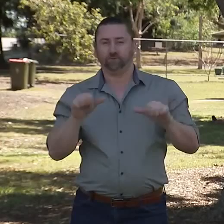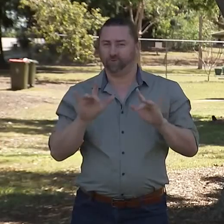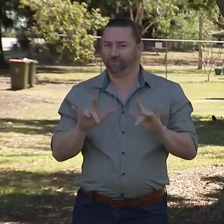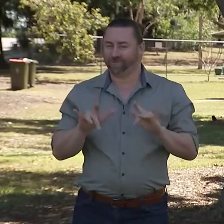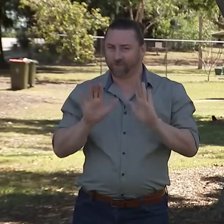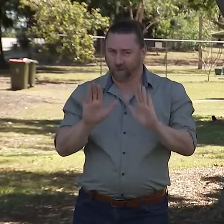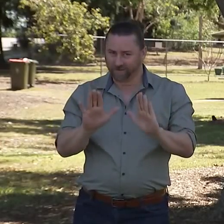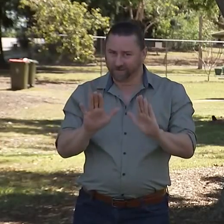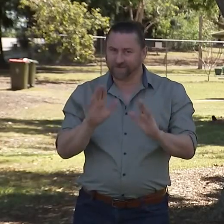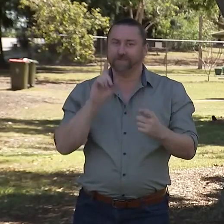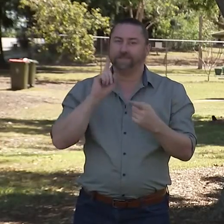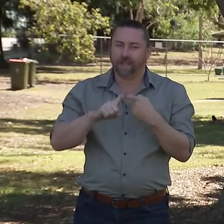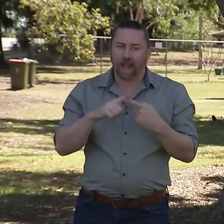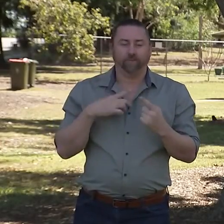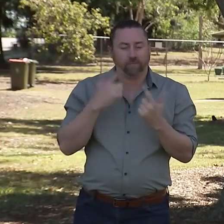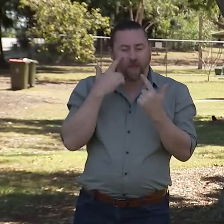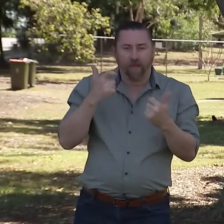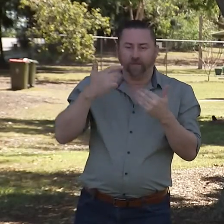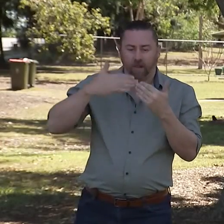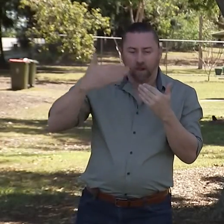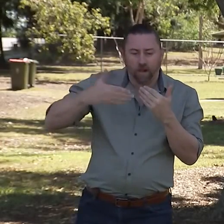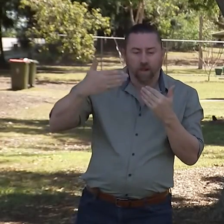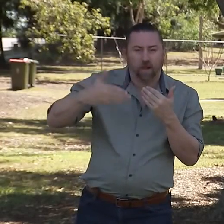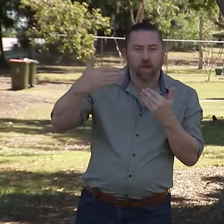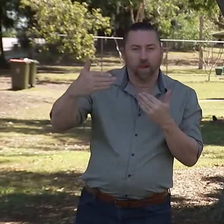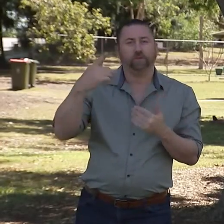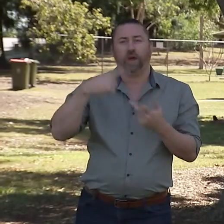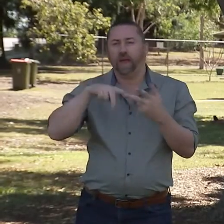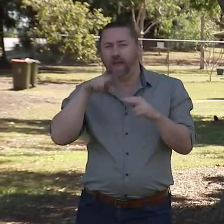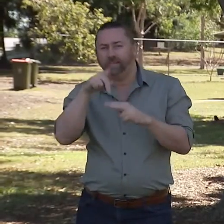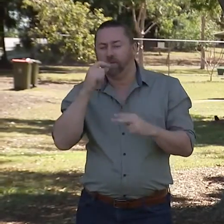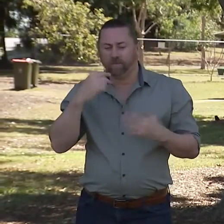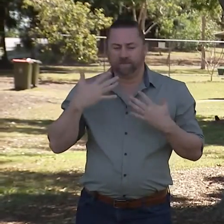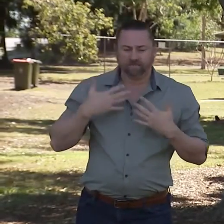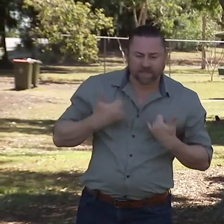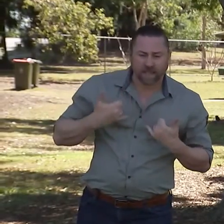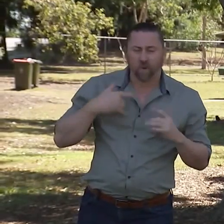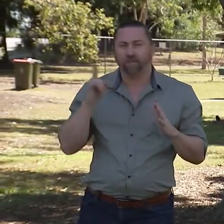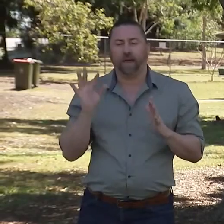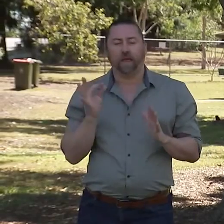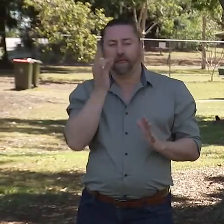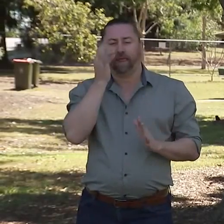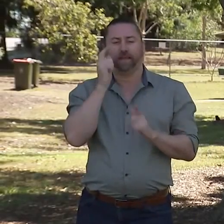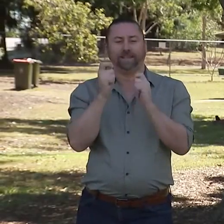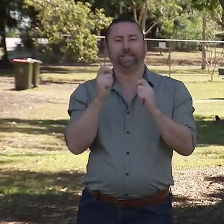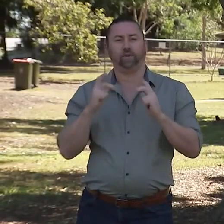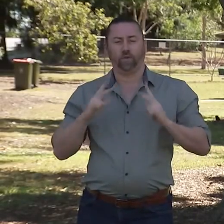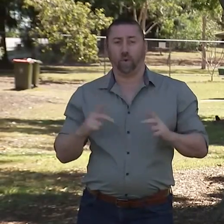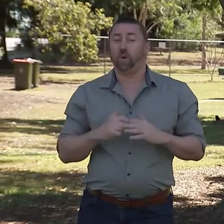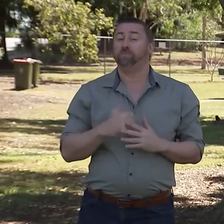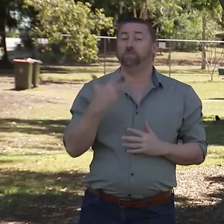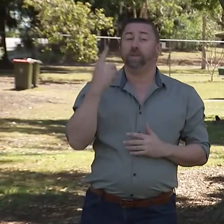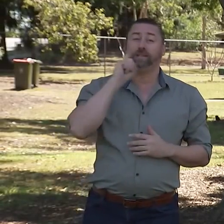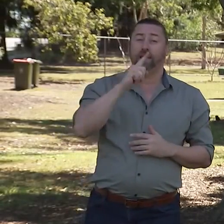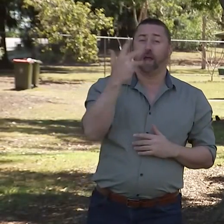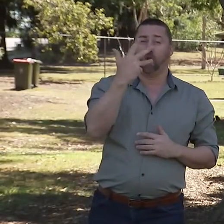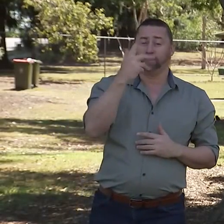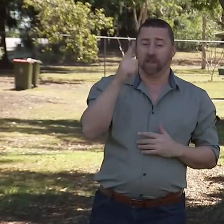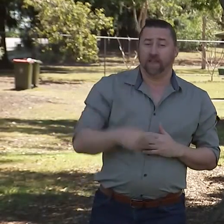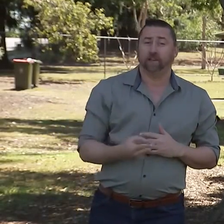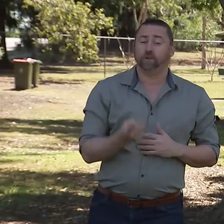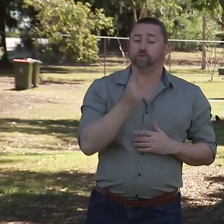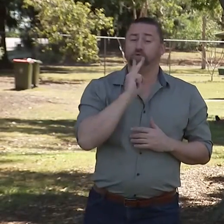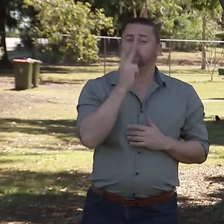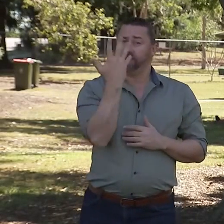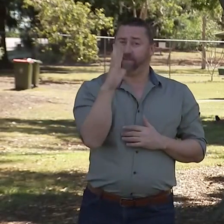whatsoever, please come out and get tested. And good news yesterday too, 19,256 people